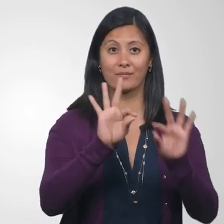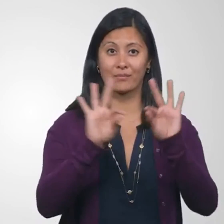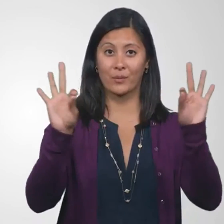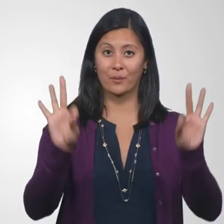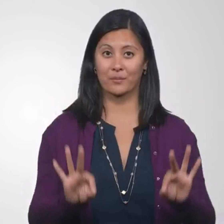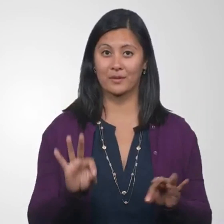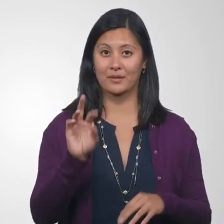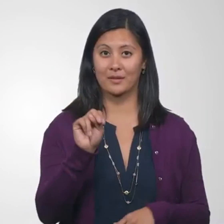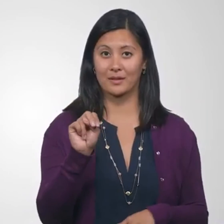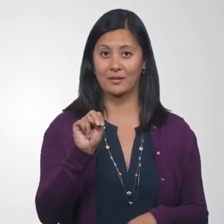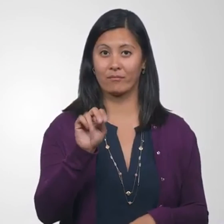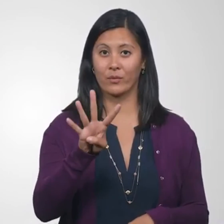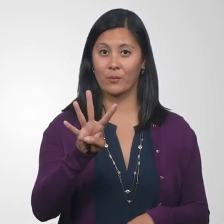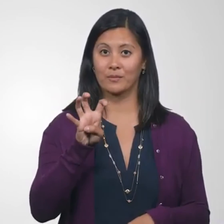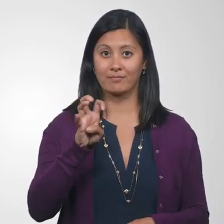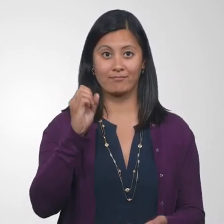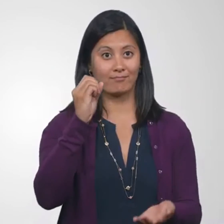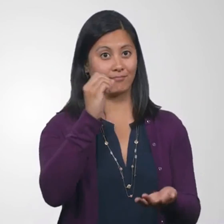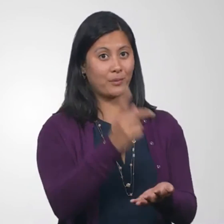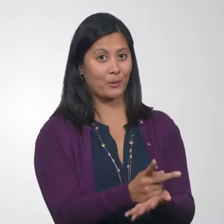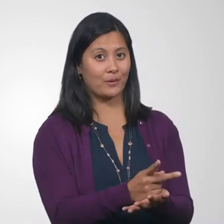If your Form N400 is approved,